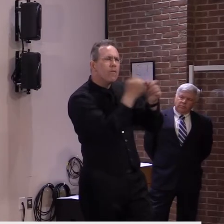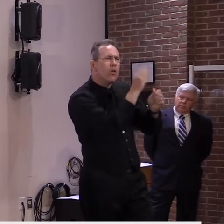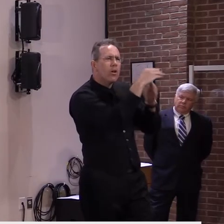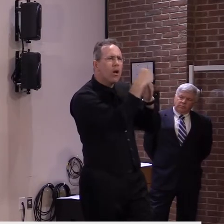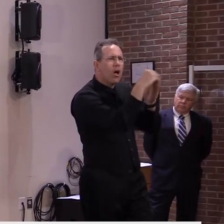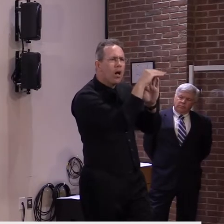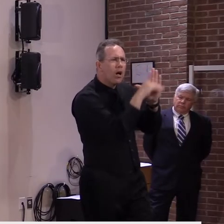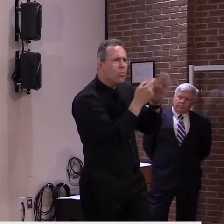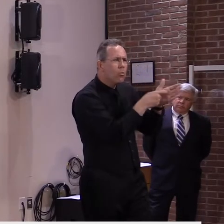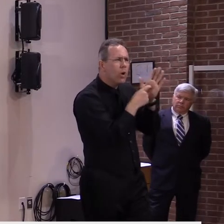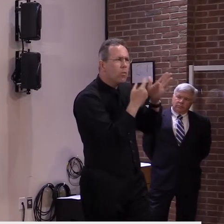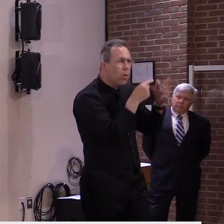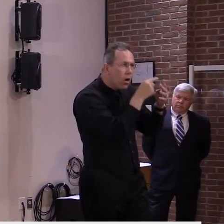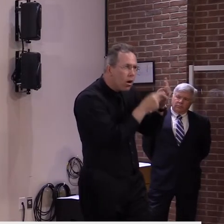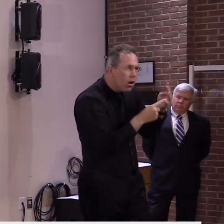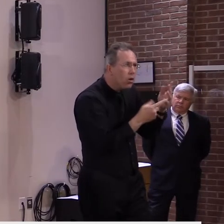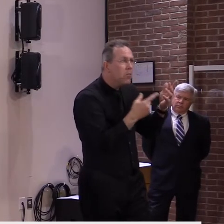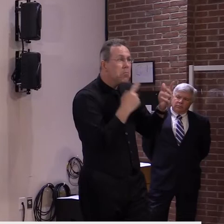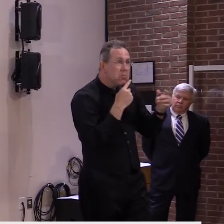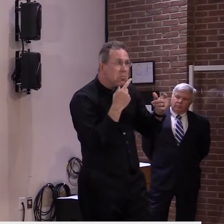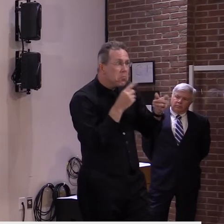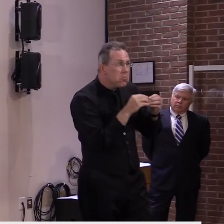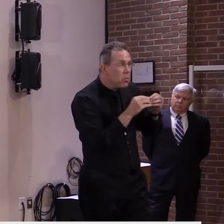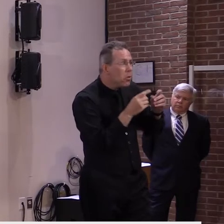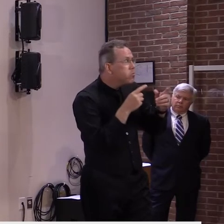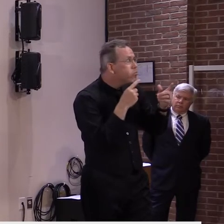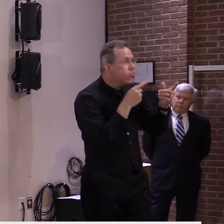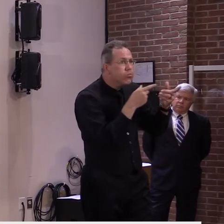week, then we might have something that that I could